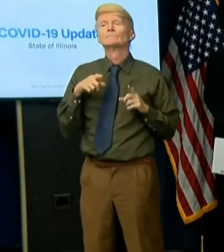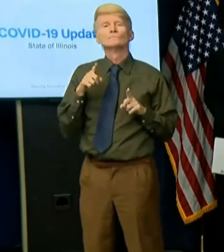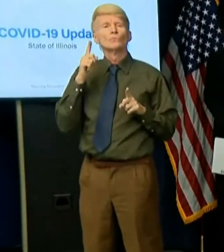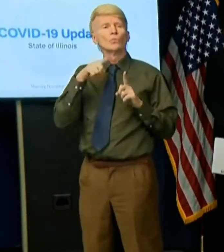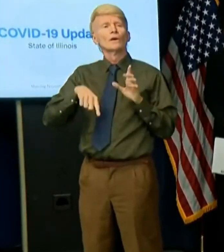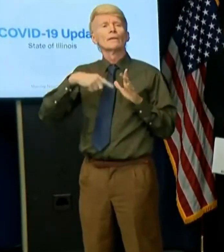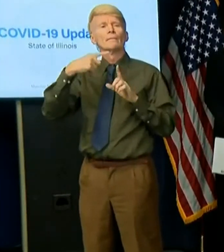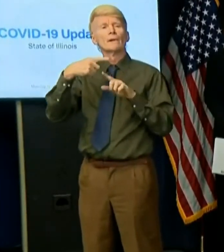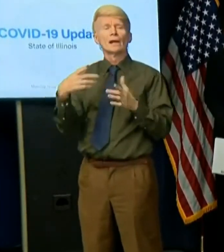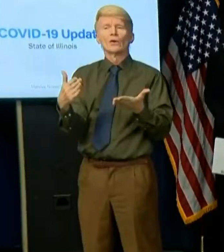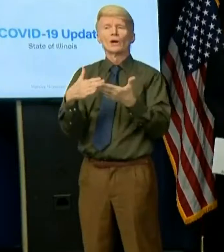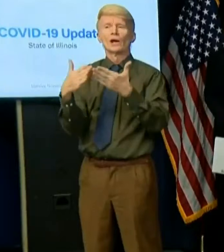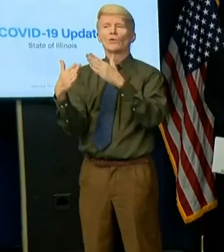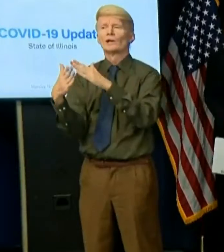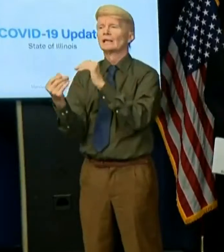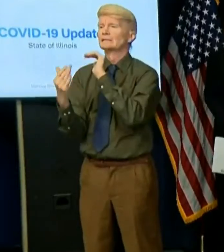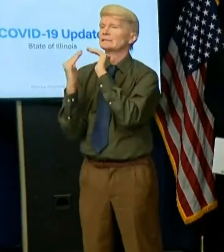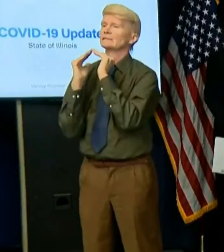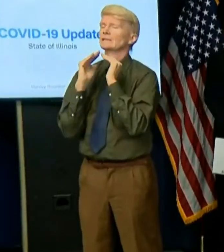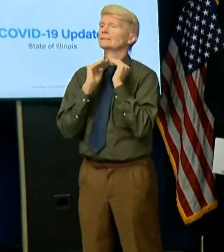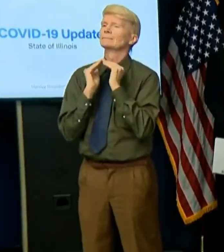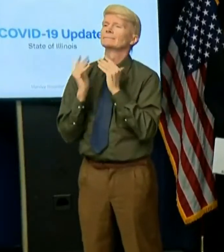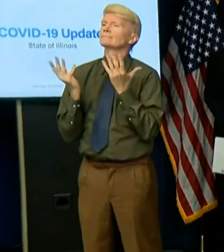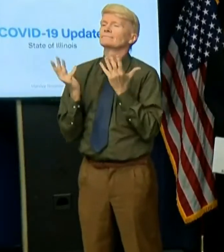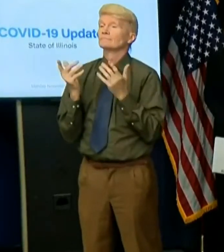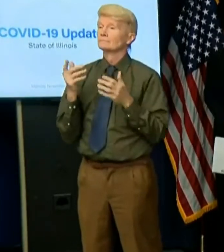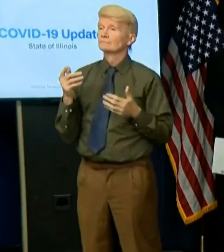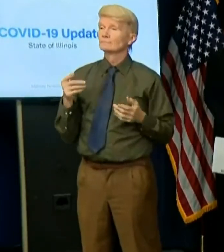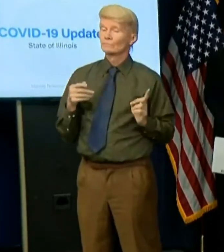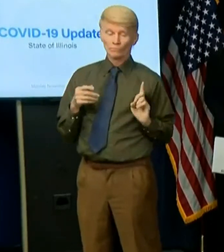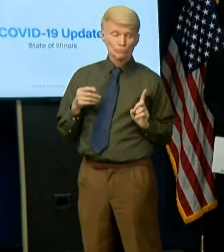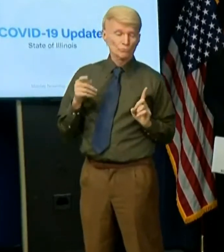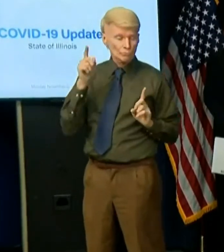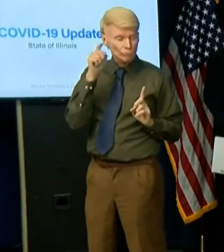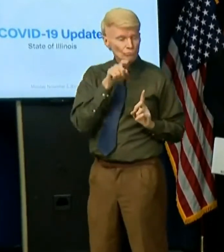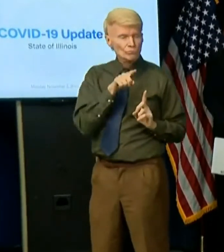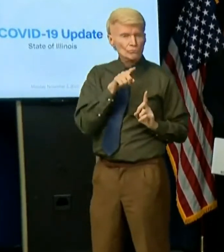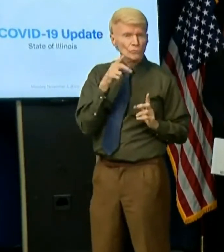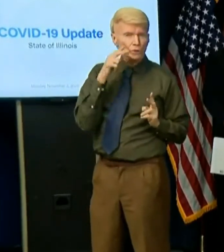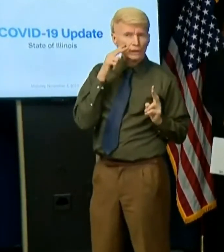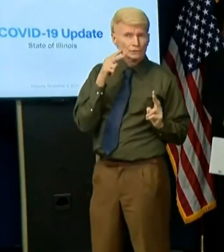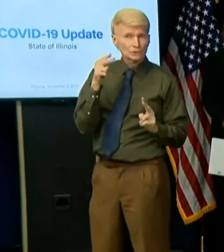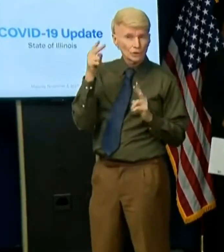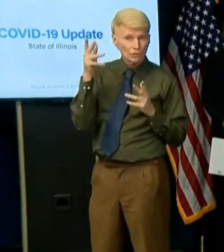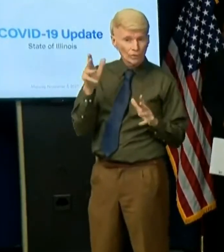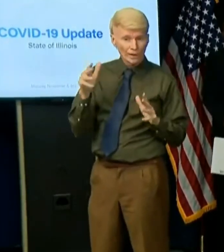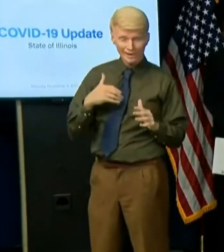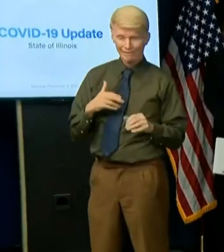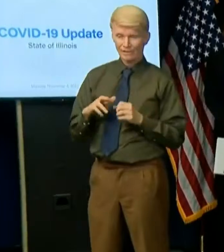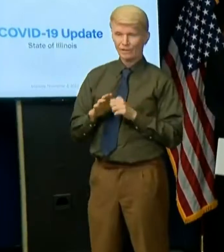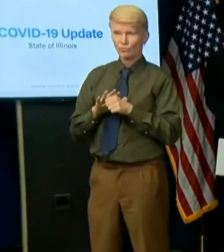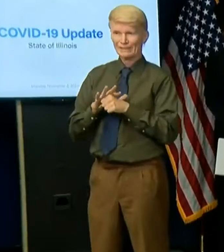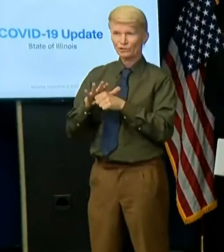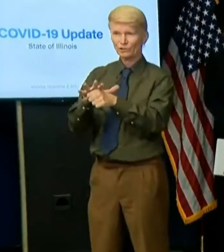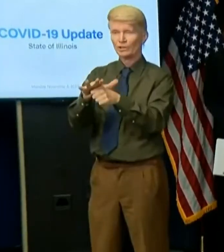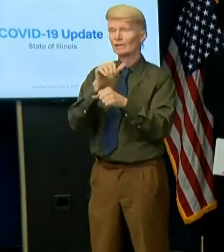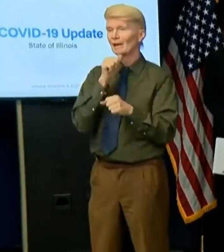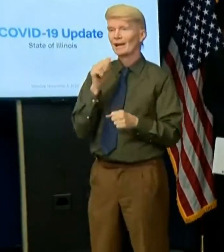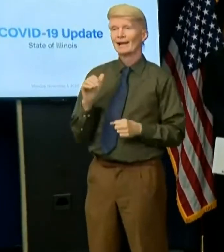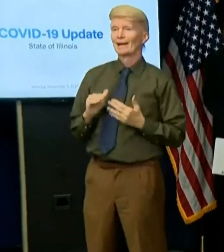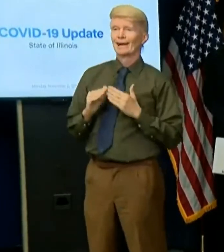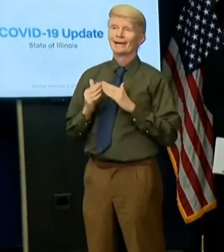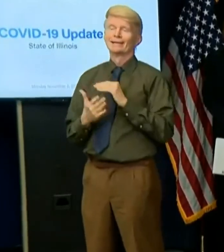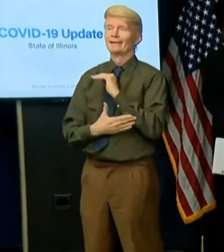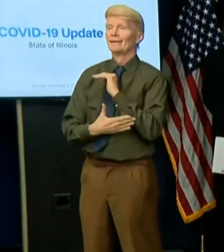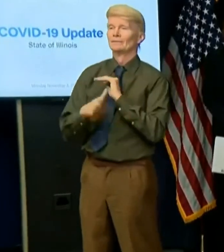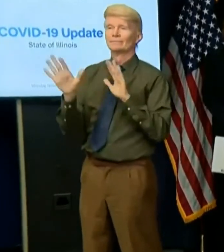counties and cities? Why or why not? Well, as you saw, what we did was we created regions. Instead of just counties and cities, we